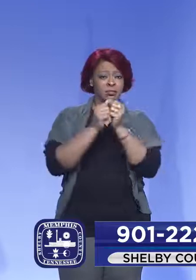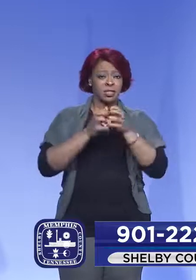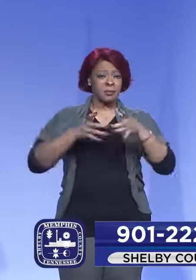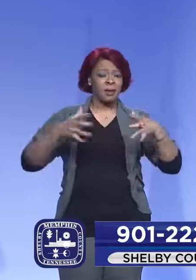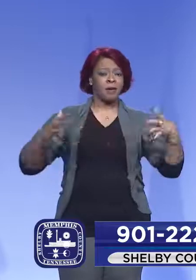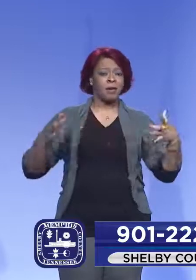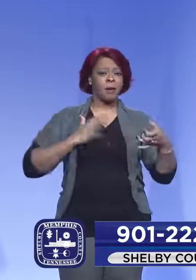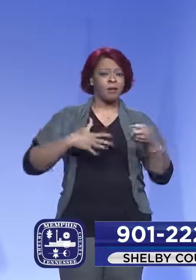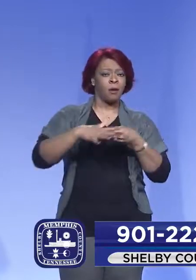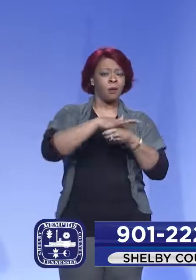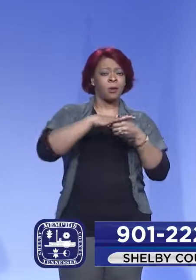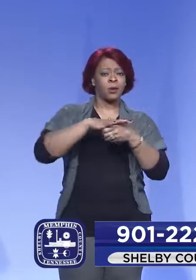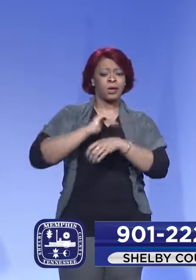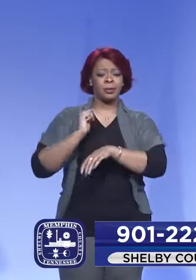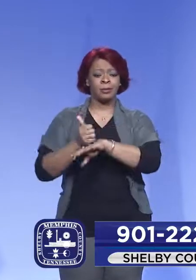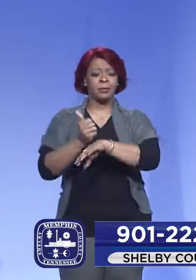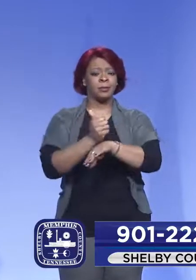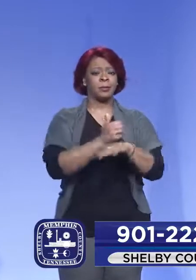expanding the